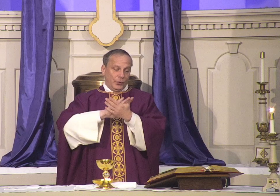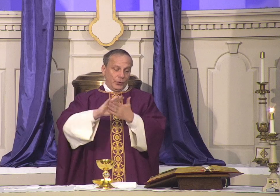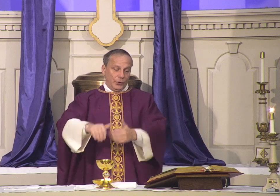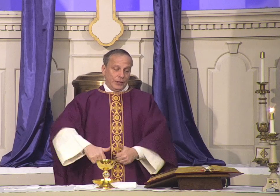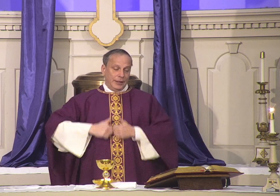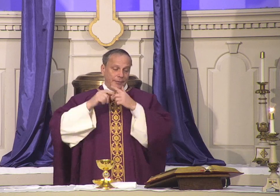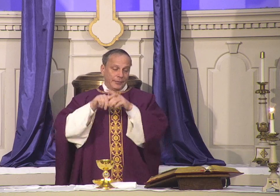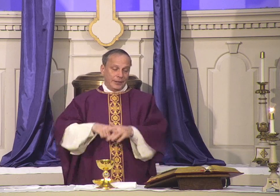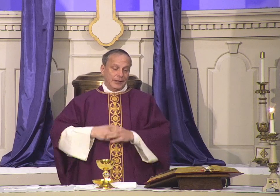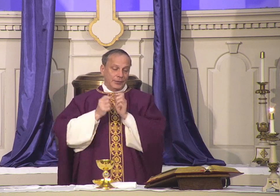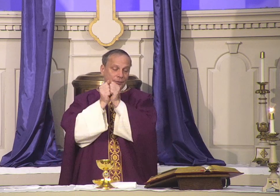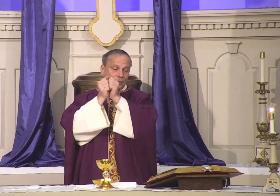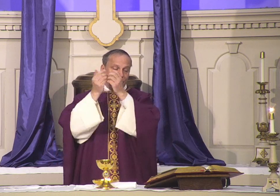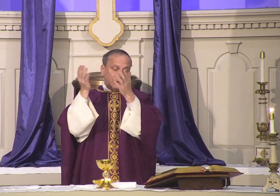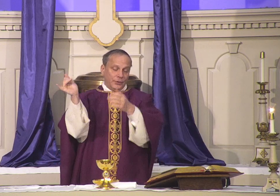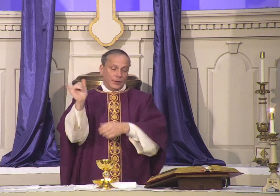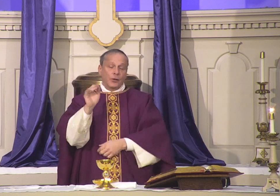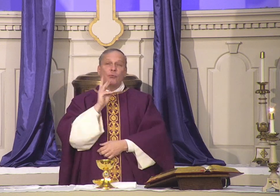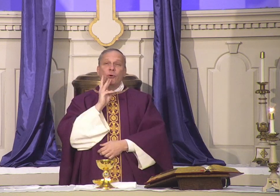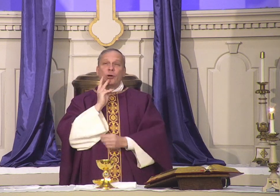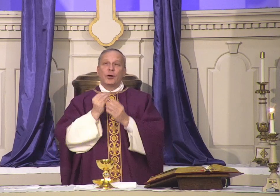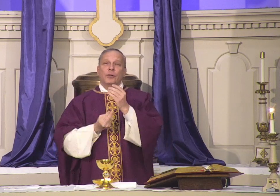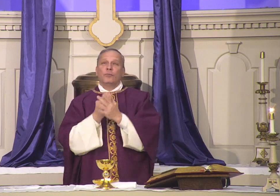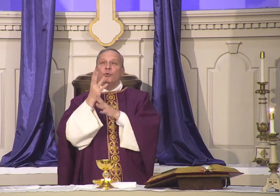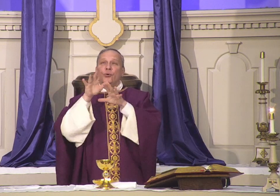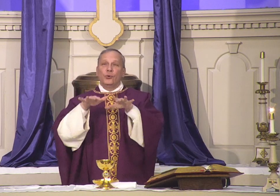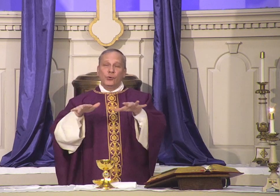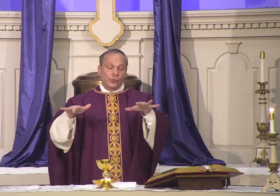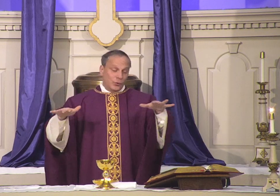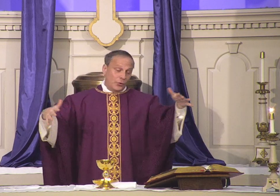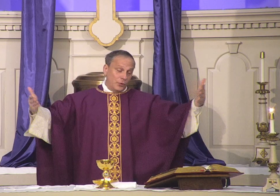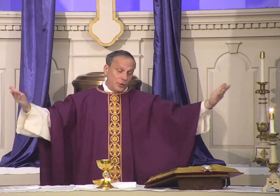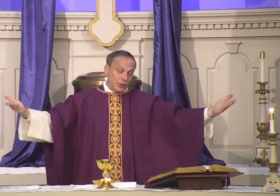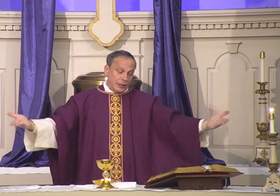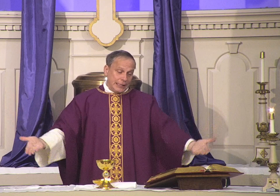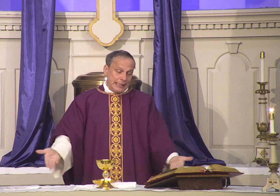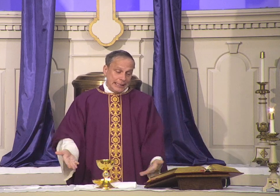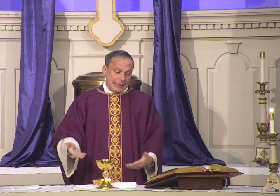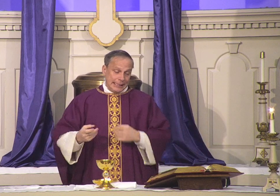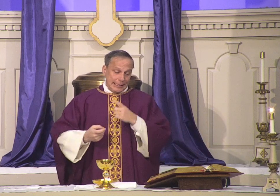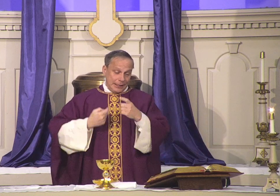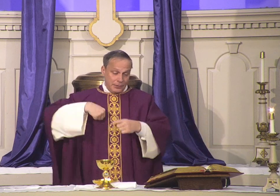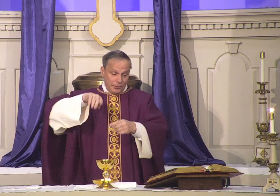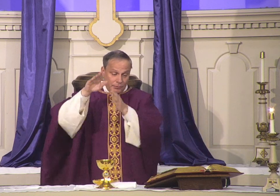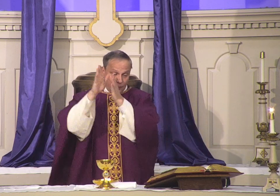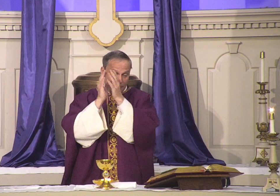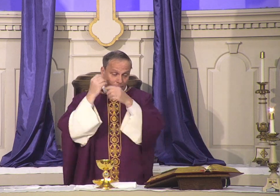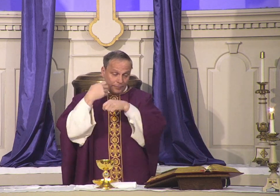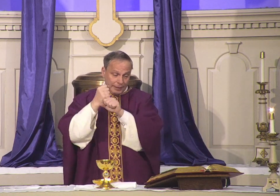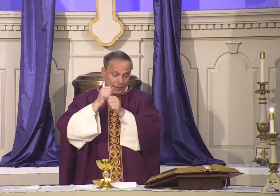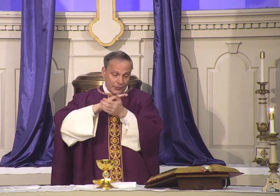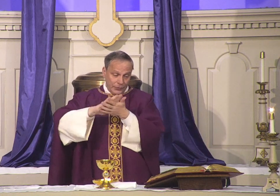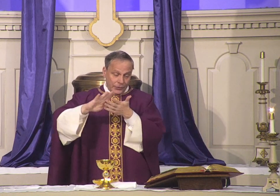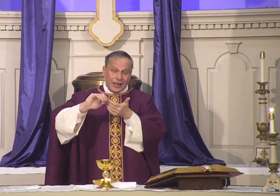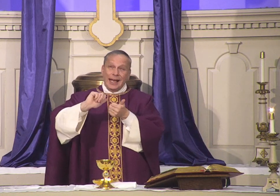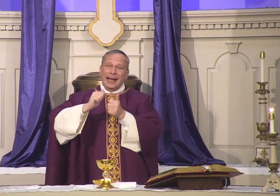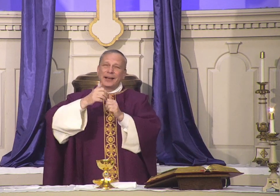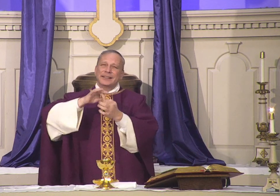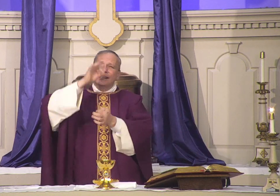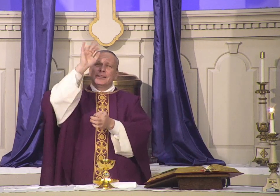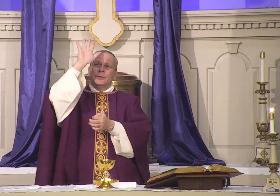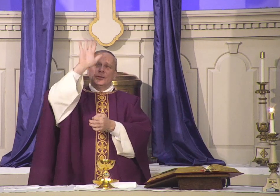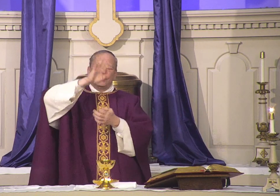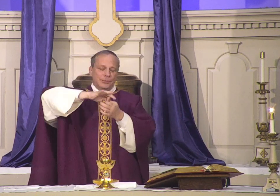You are indeed holy, O Lord, the fount of all holiness. Make holy,